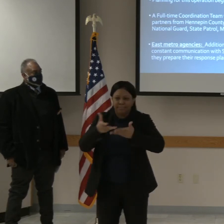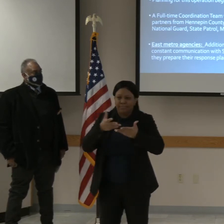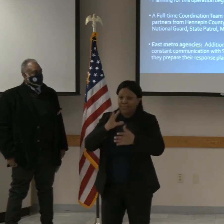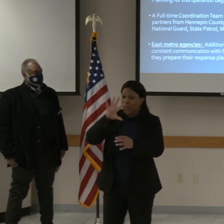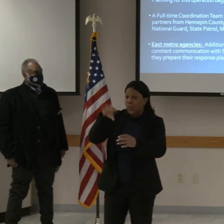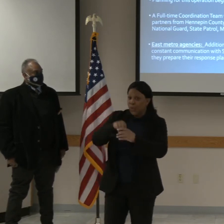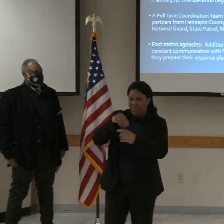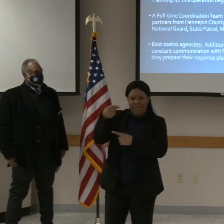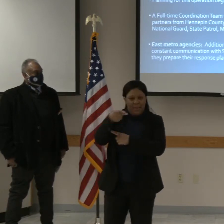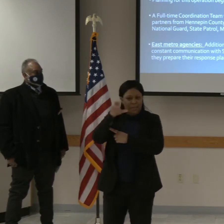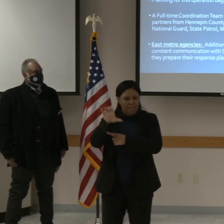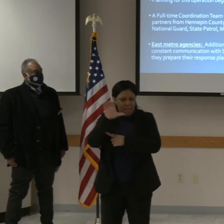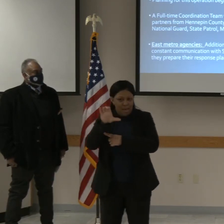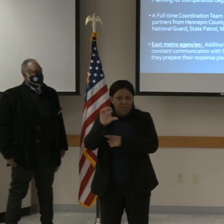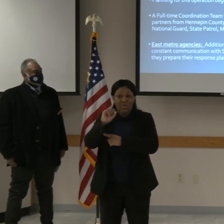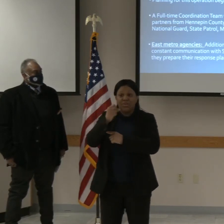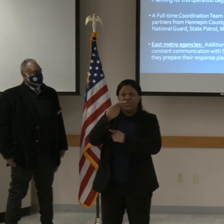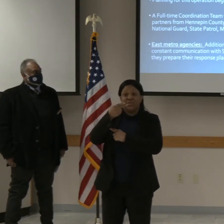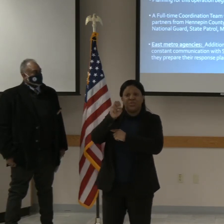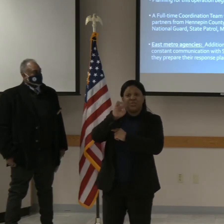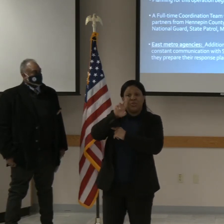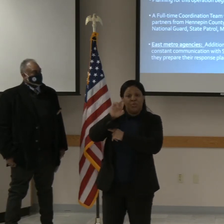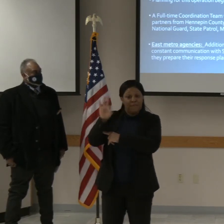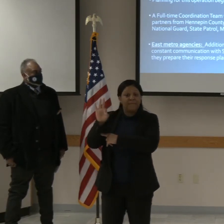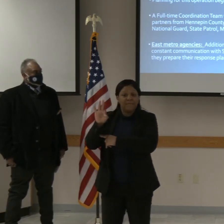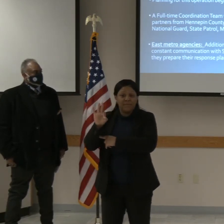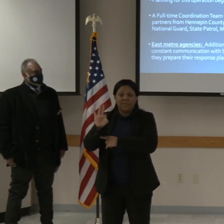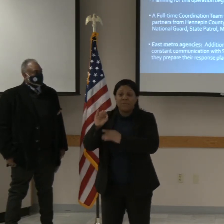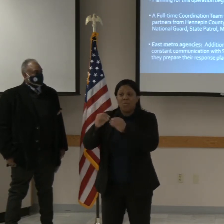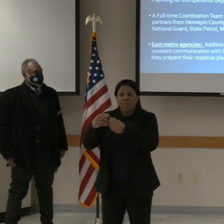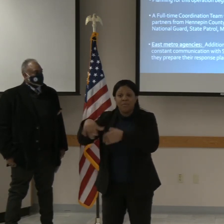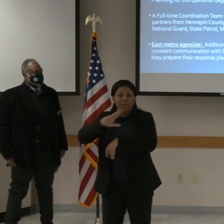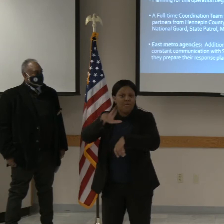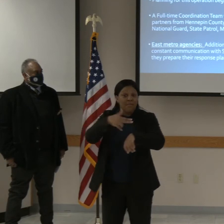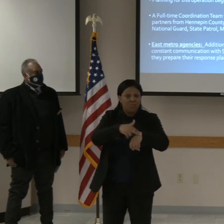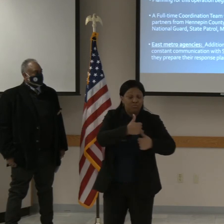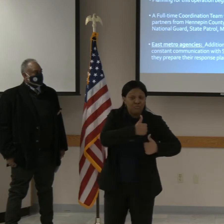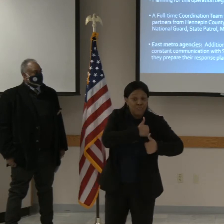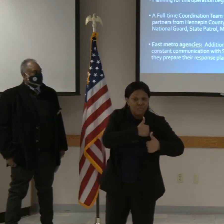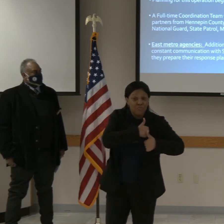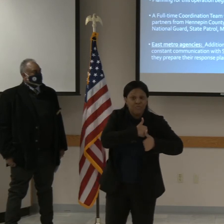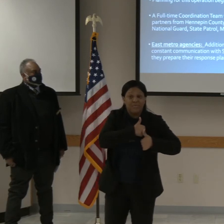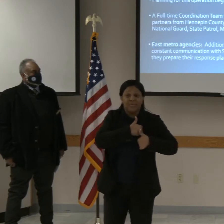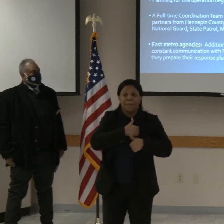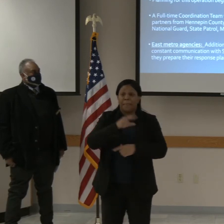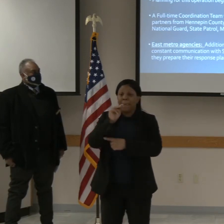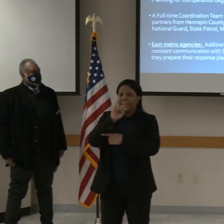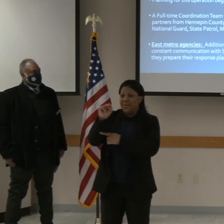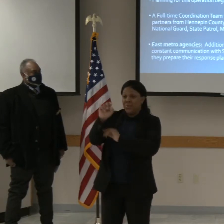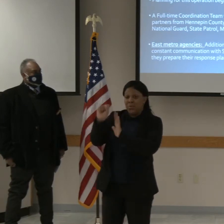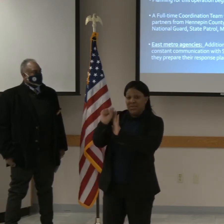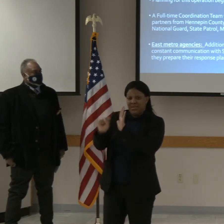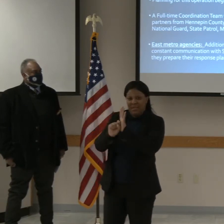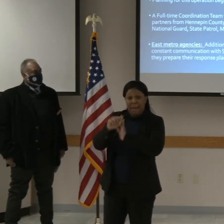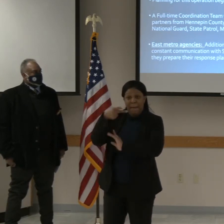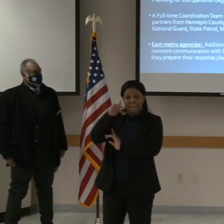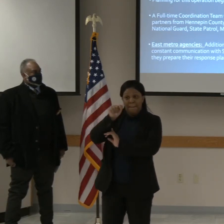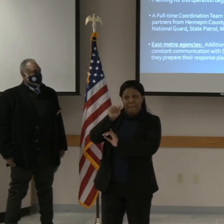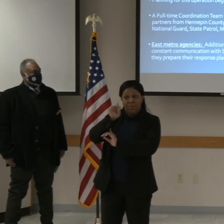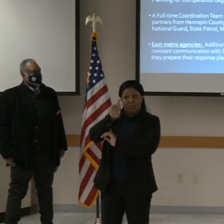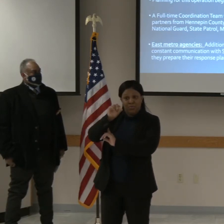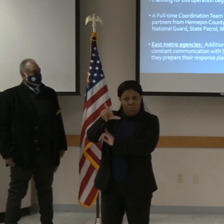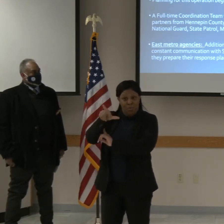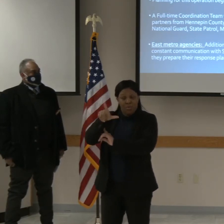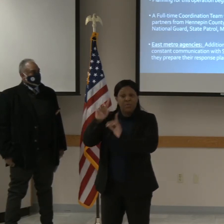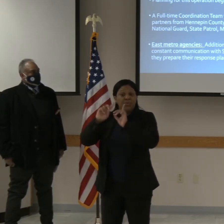Office, the Minnesota National Guard, members from the Minnesota State Patrol, Metro Transit Police Department, and the Department of Public Safety,